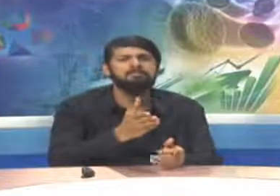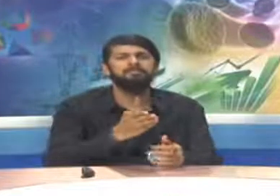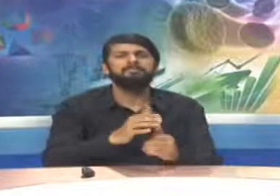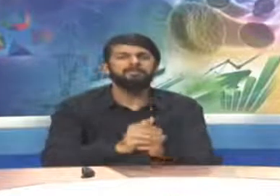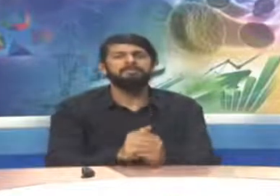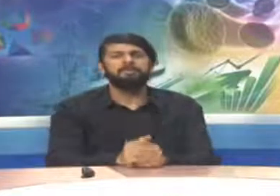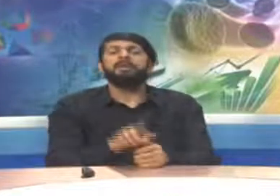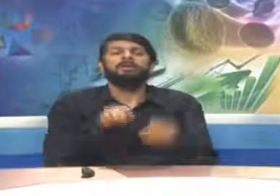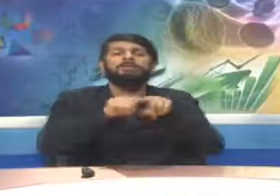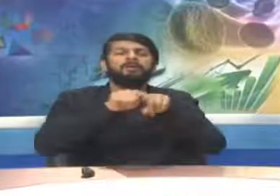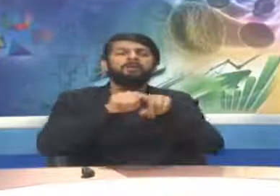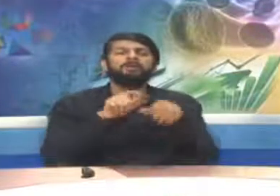slave.